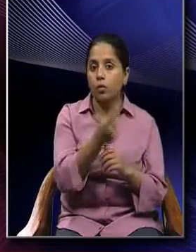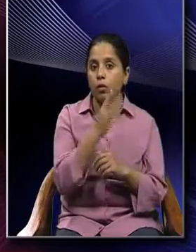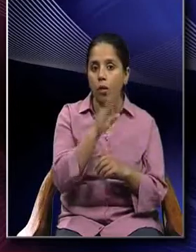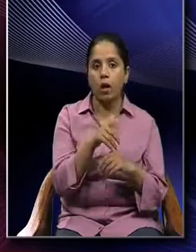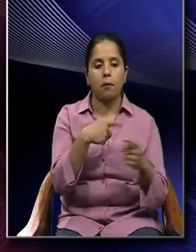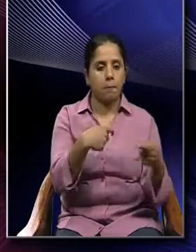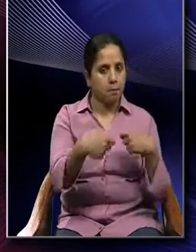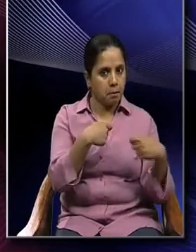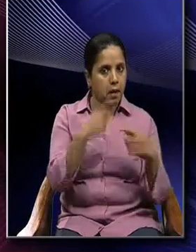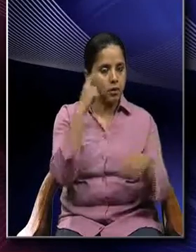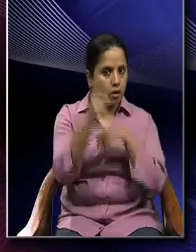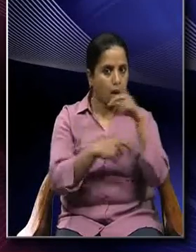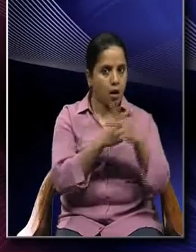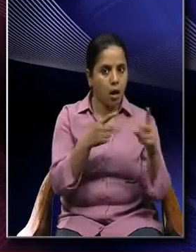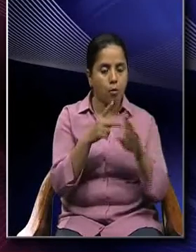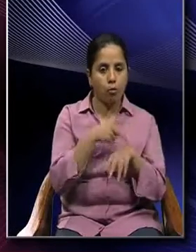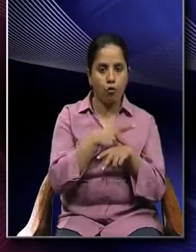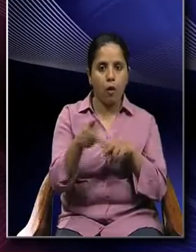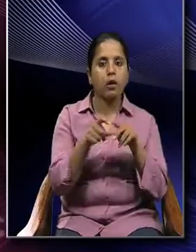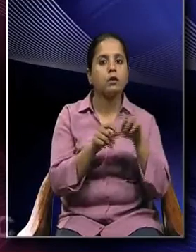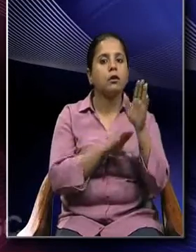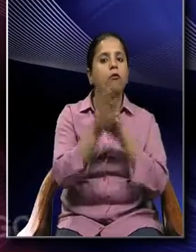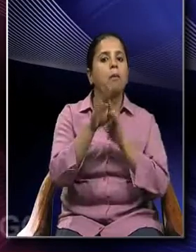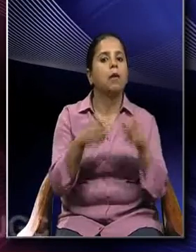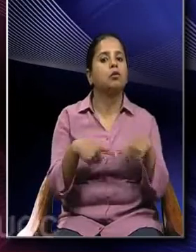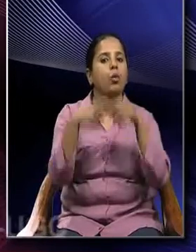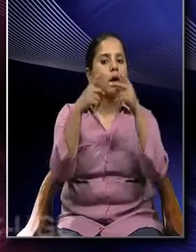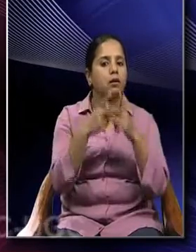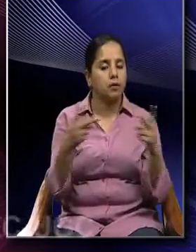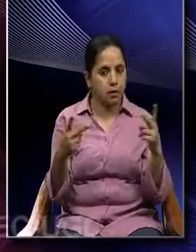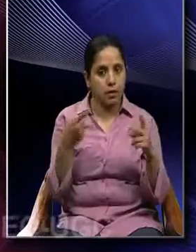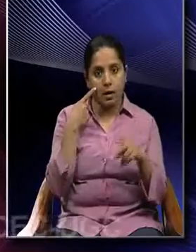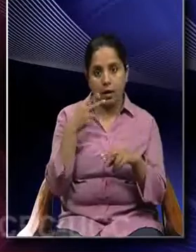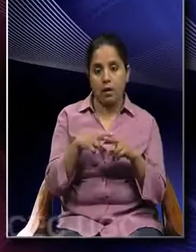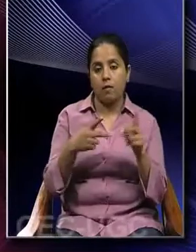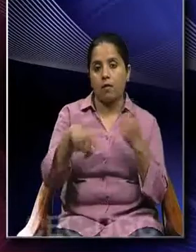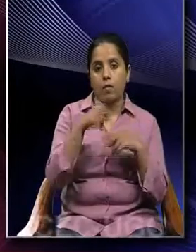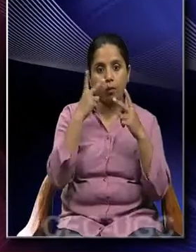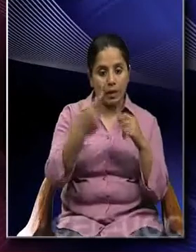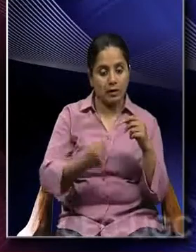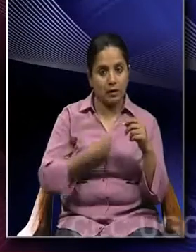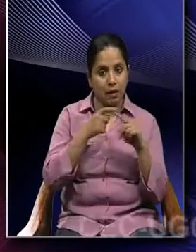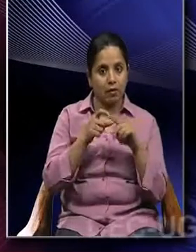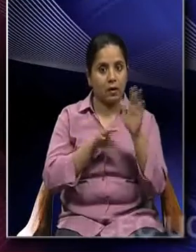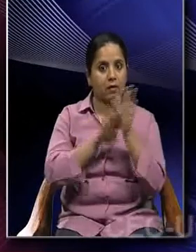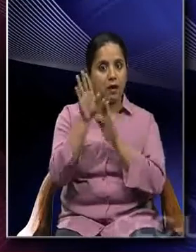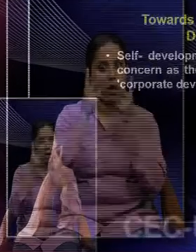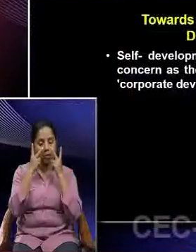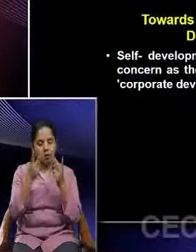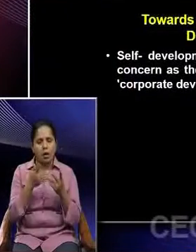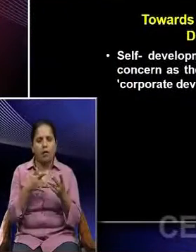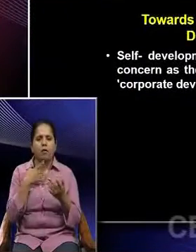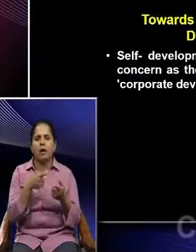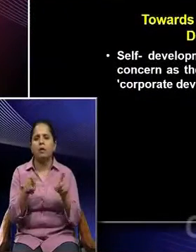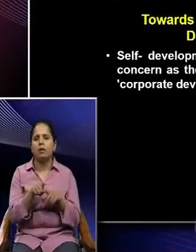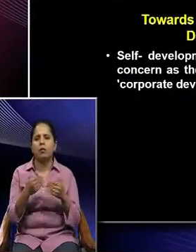enterprise and professional qualities development. If we look at the self-development, it is something which